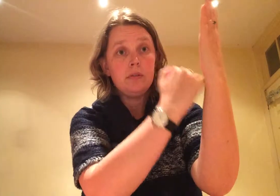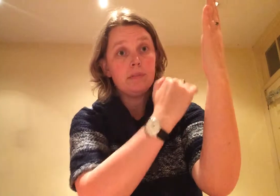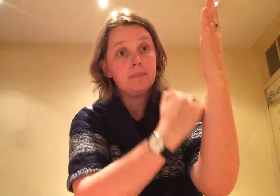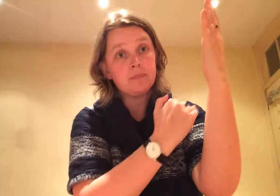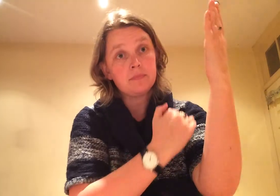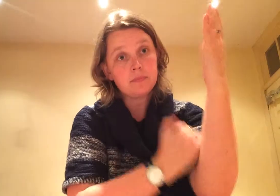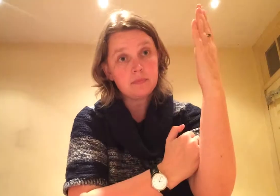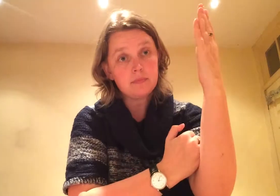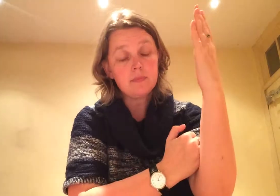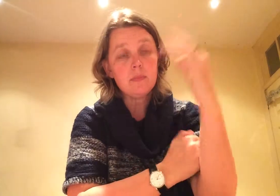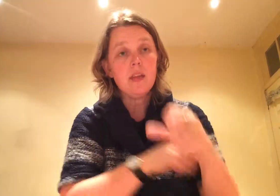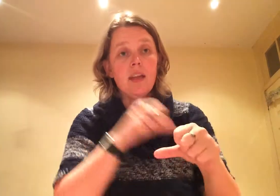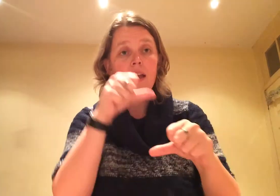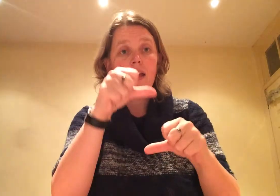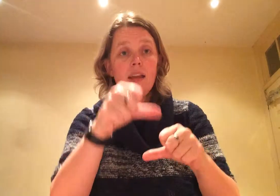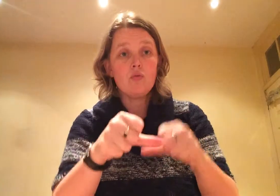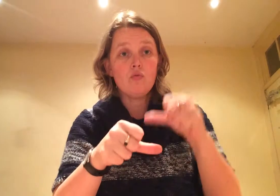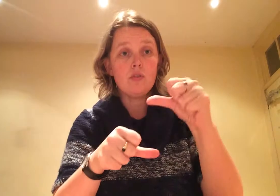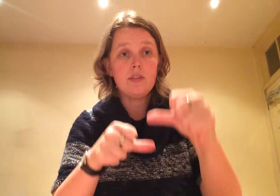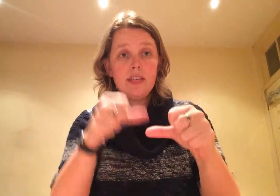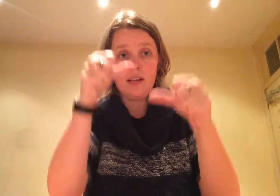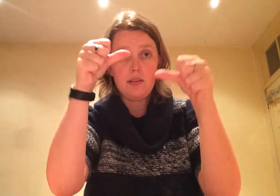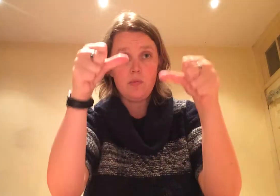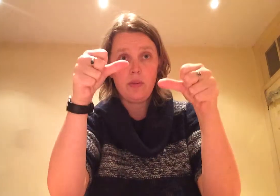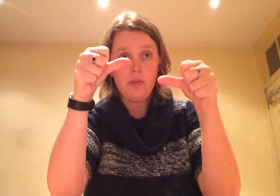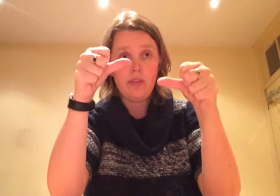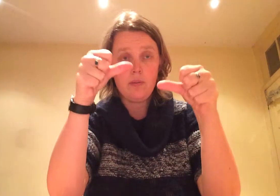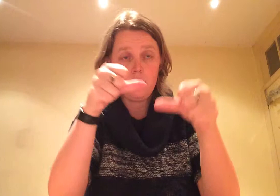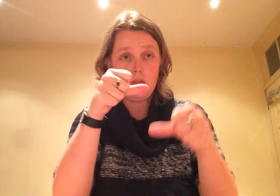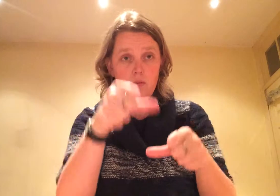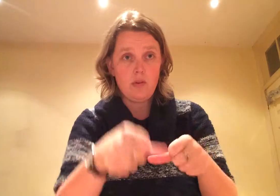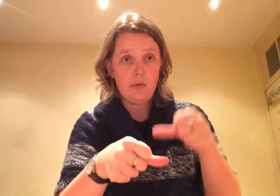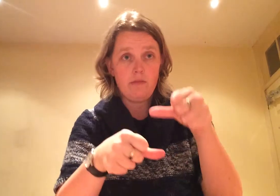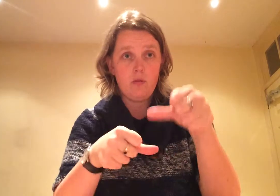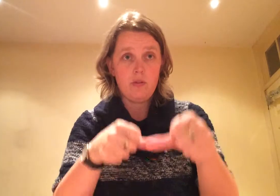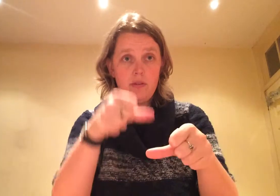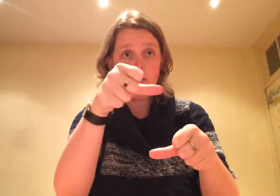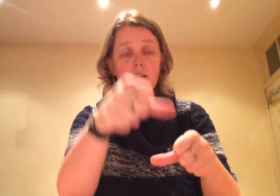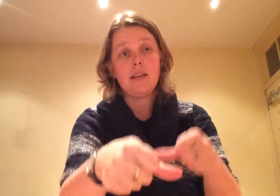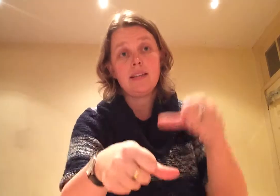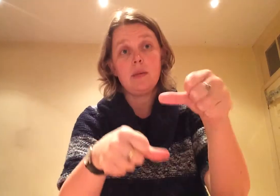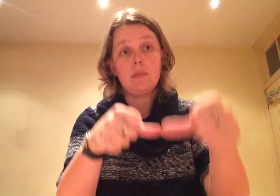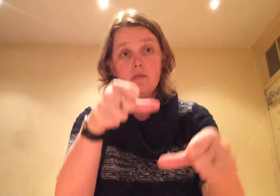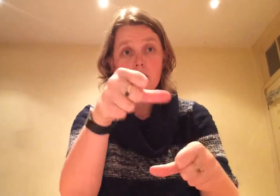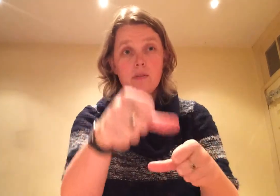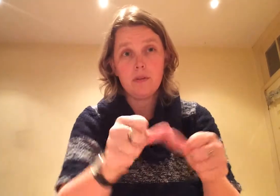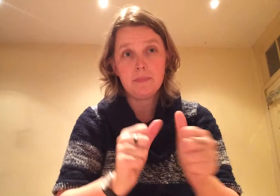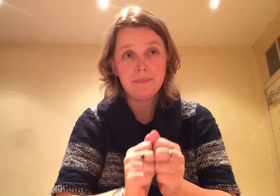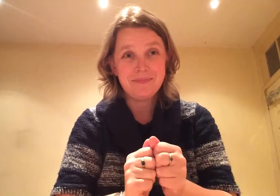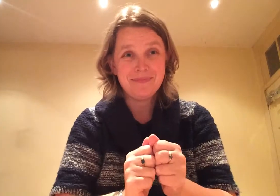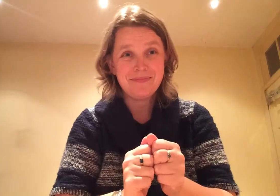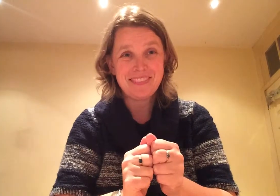rules, and routines. It's with your thumbs going forwards like steps in front of you.